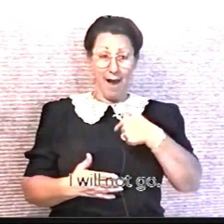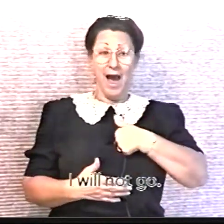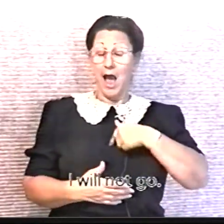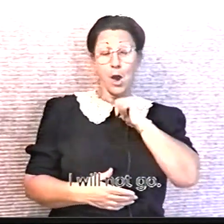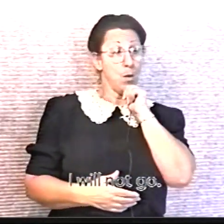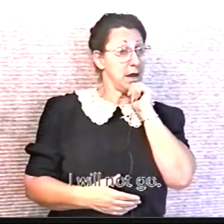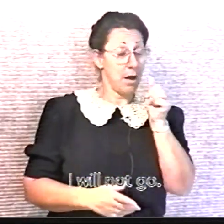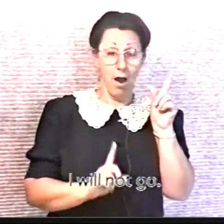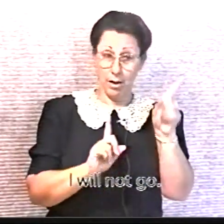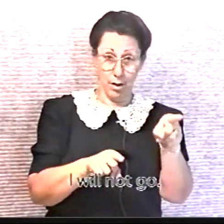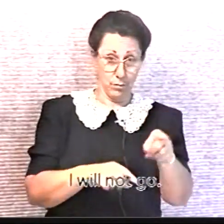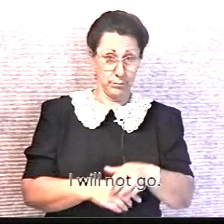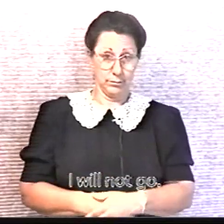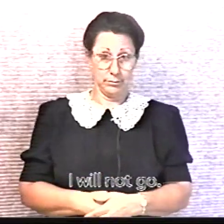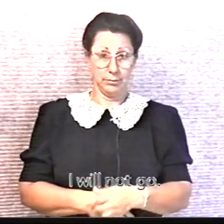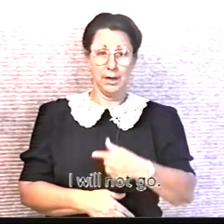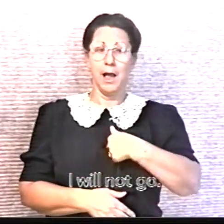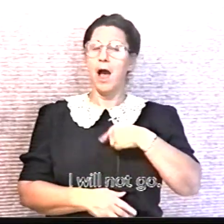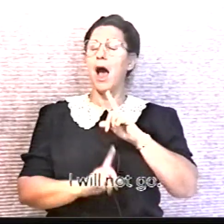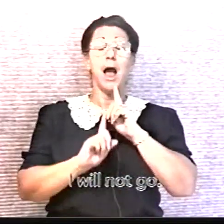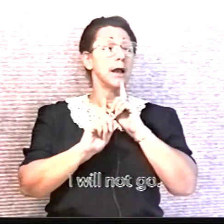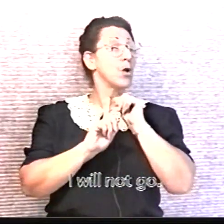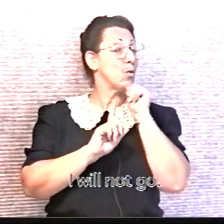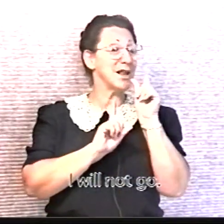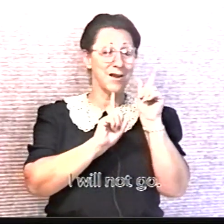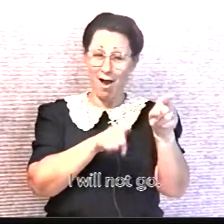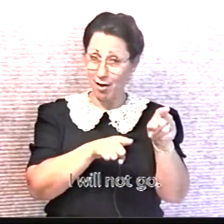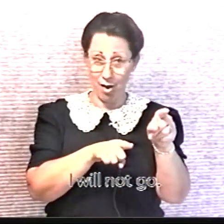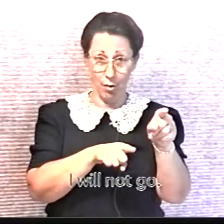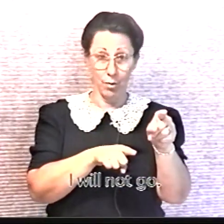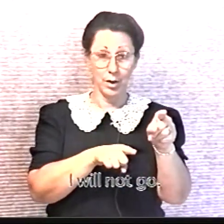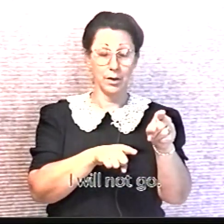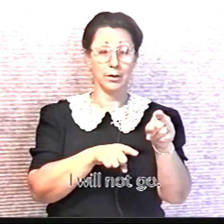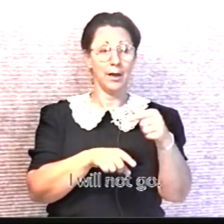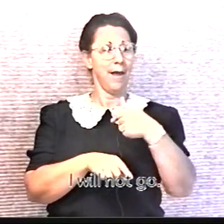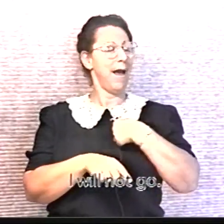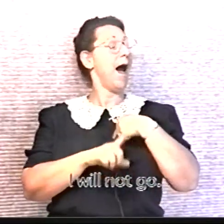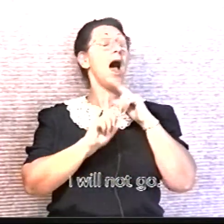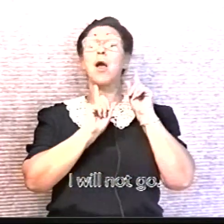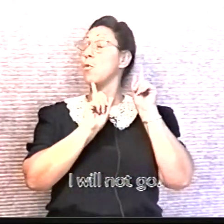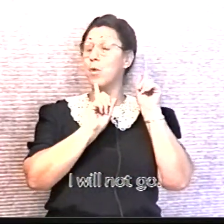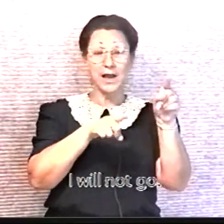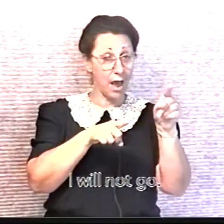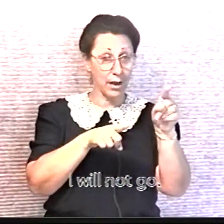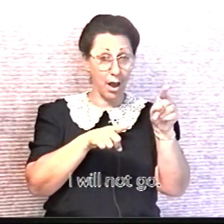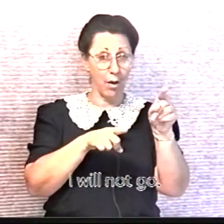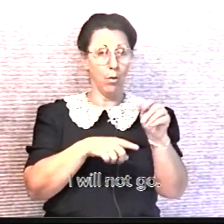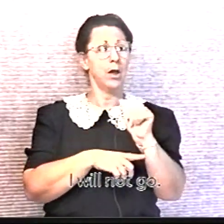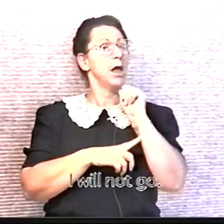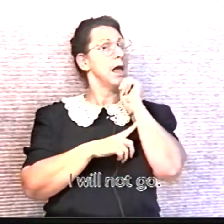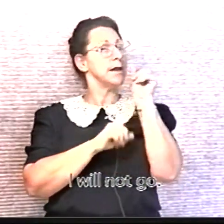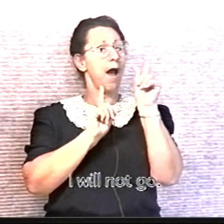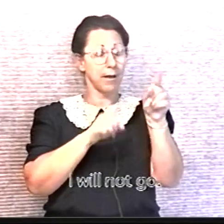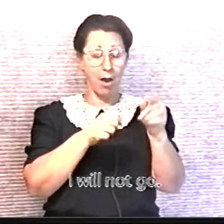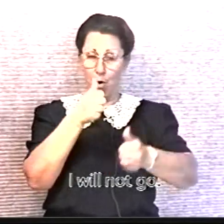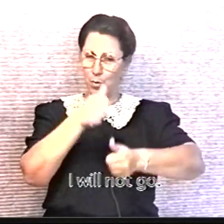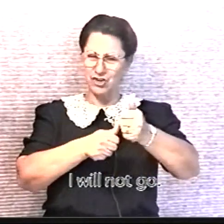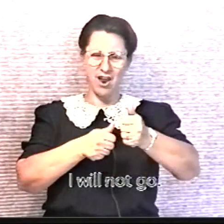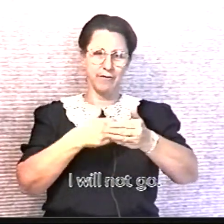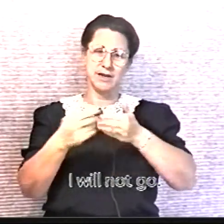I will not go. I will not go. I will not go. Not go. Whichever, doesn't